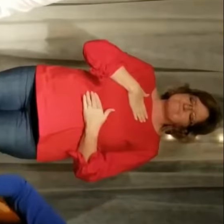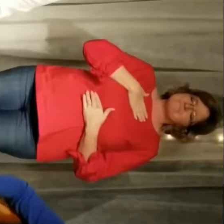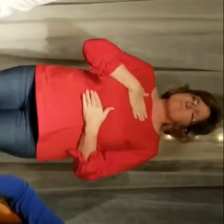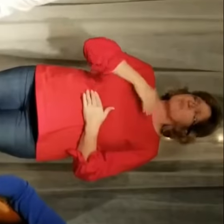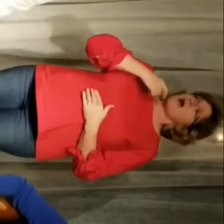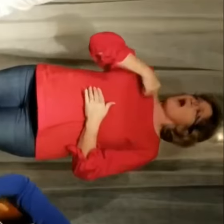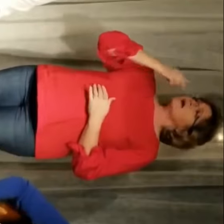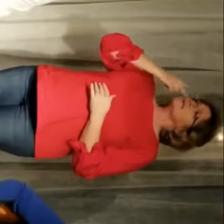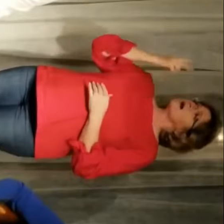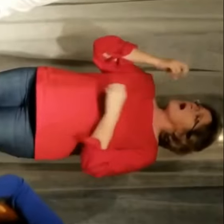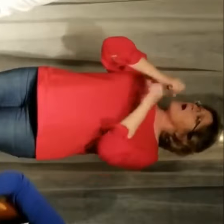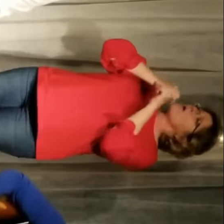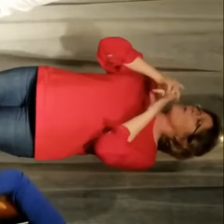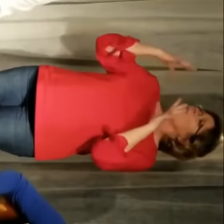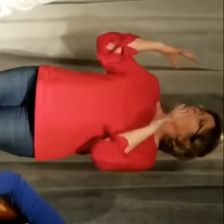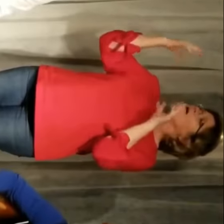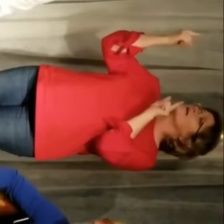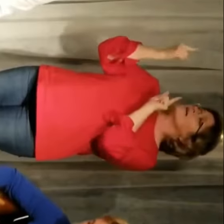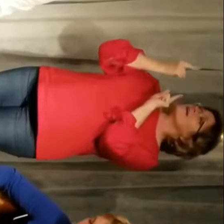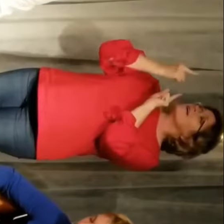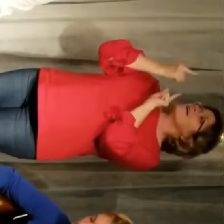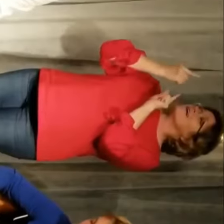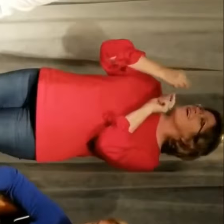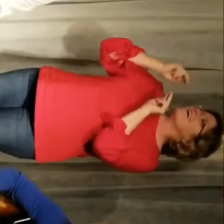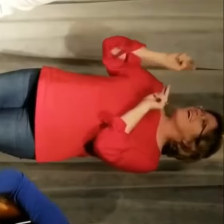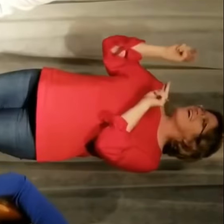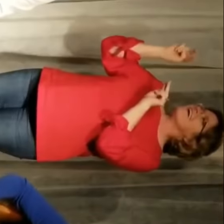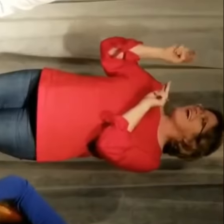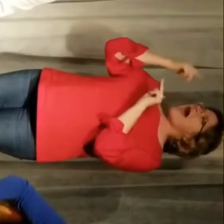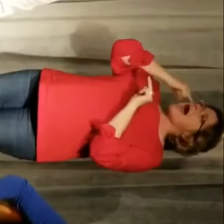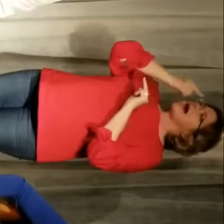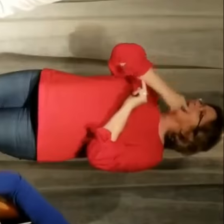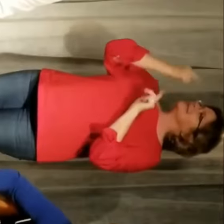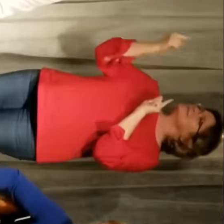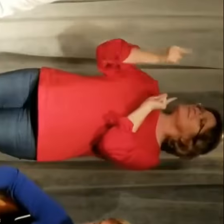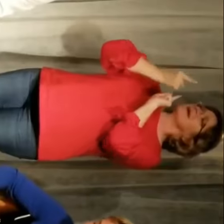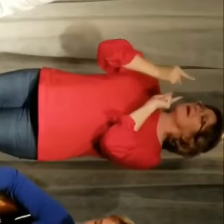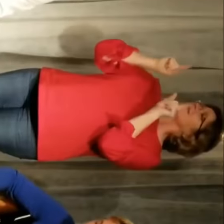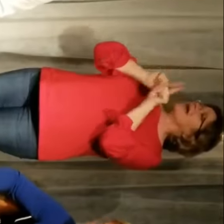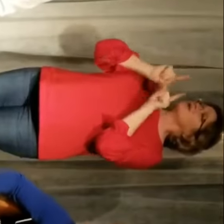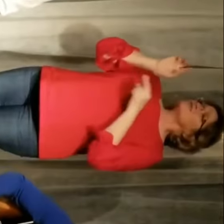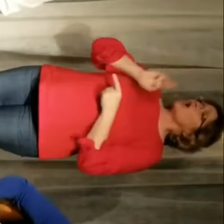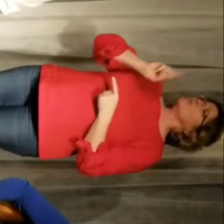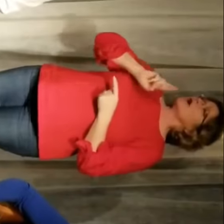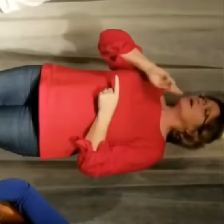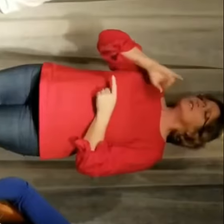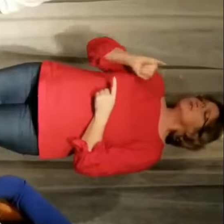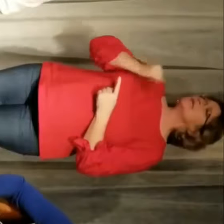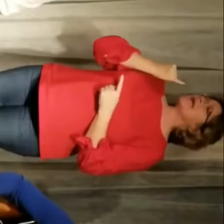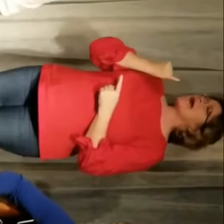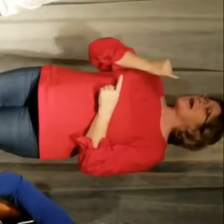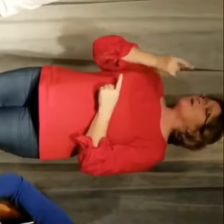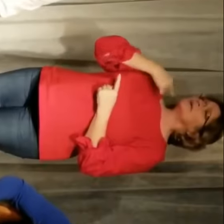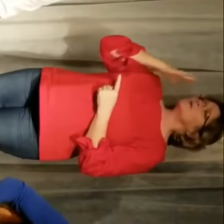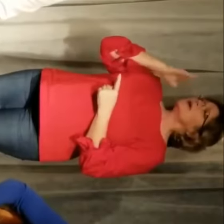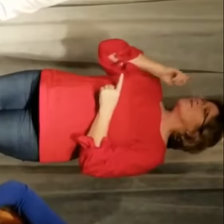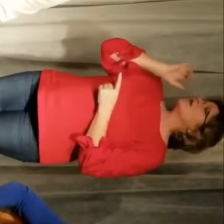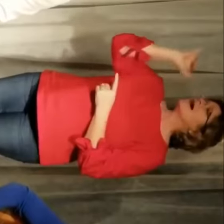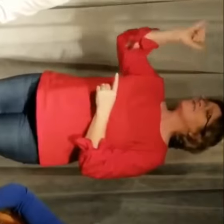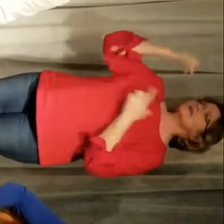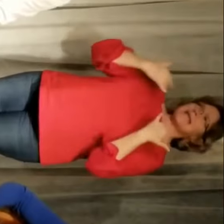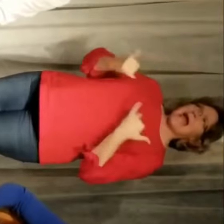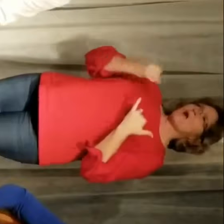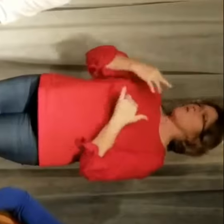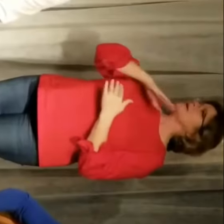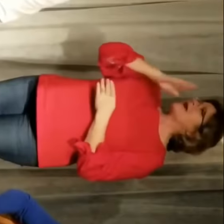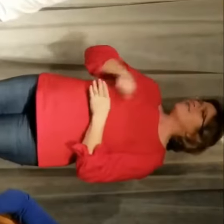I saw you, our eyes met, like Romeo and Juliet. We are destined for forever. Come on, babe, it's now or